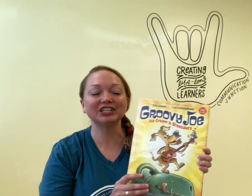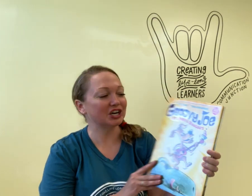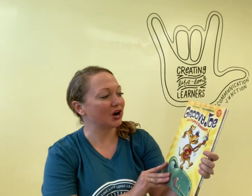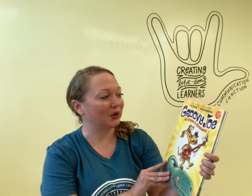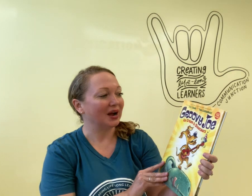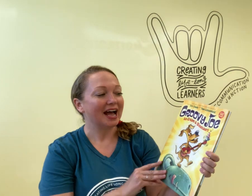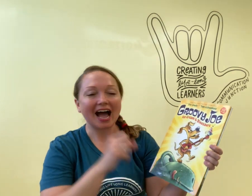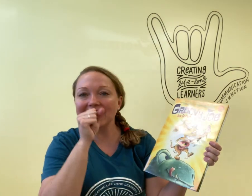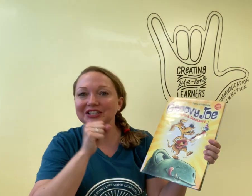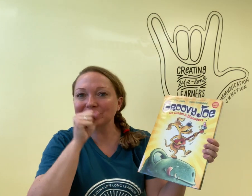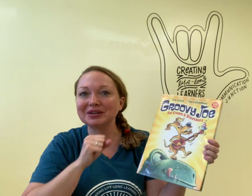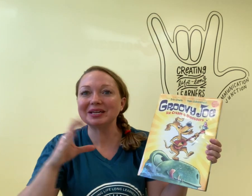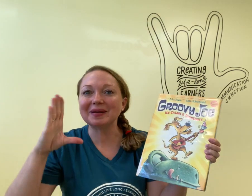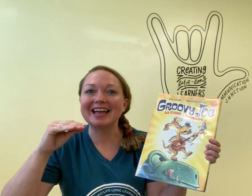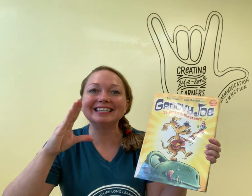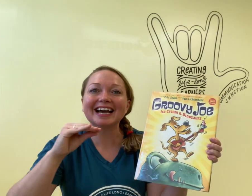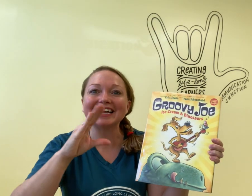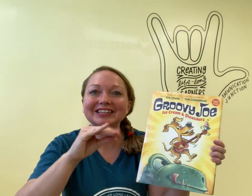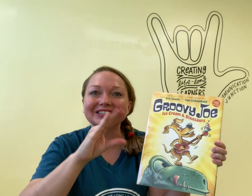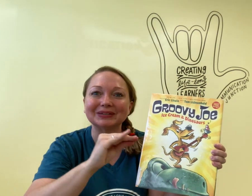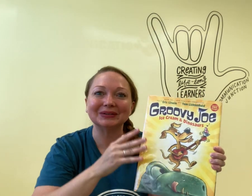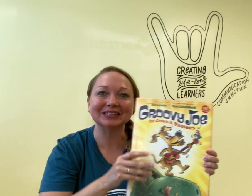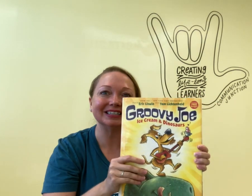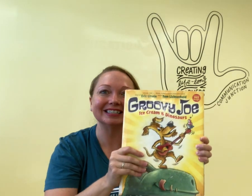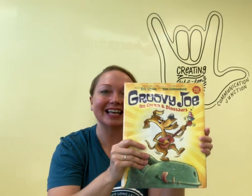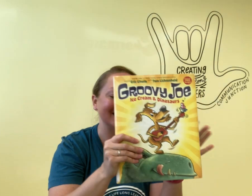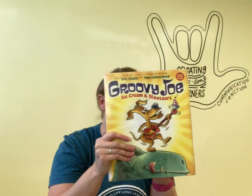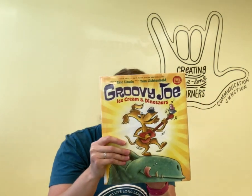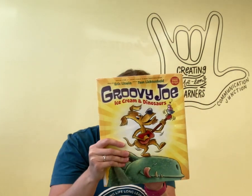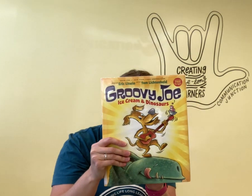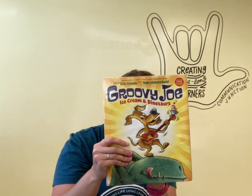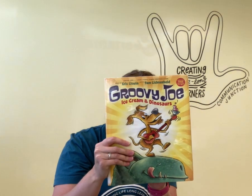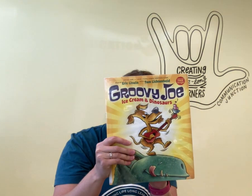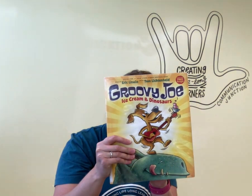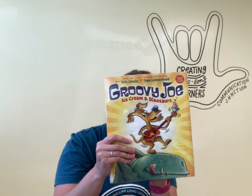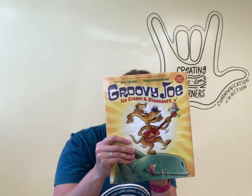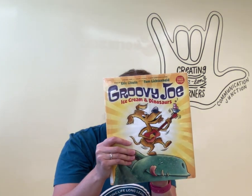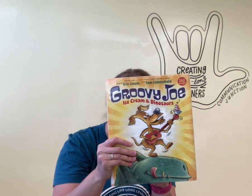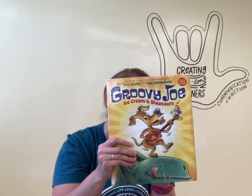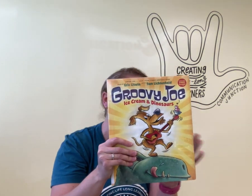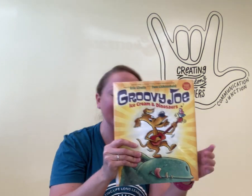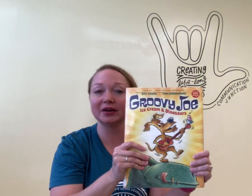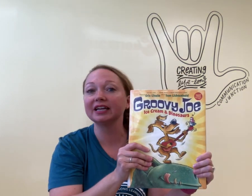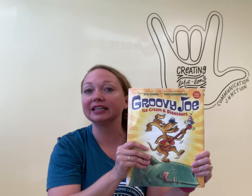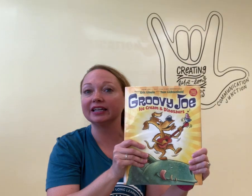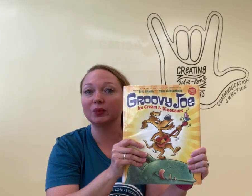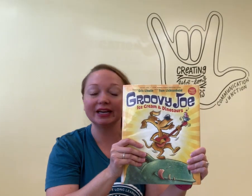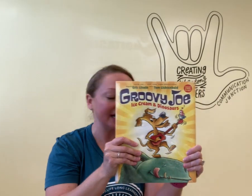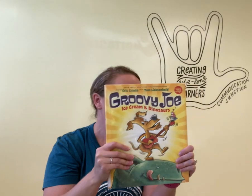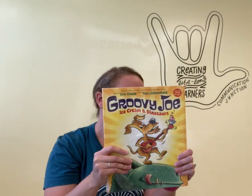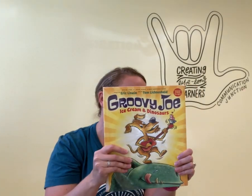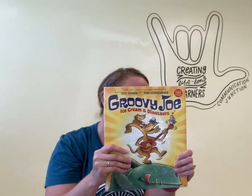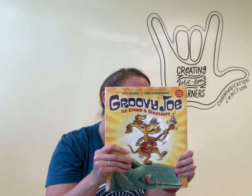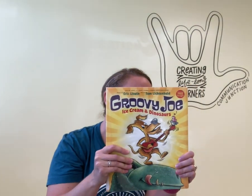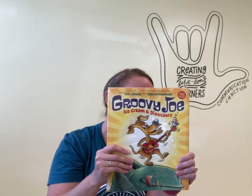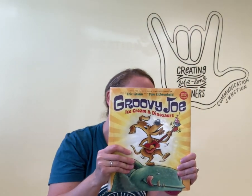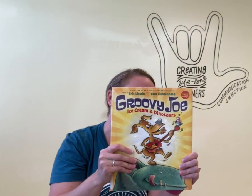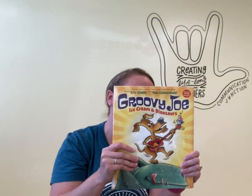Joe, Ice Cream and Dinosaurs. And this one is by Eric Litwin, and it is published by